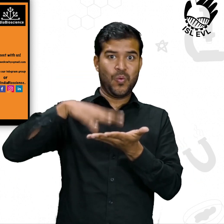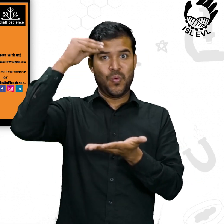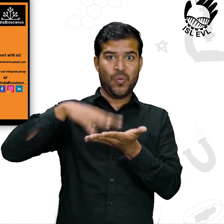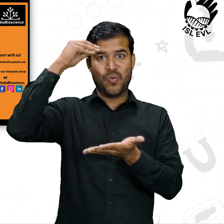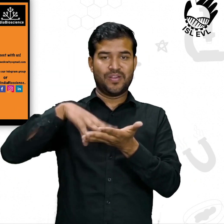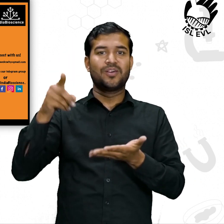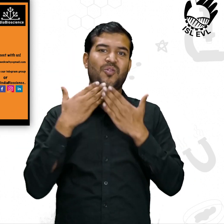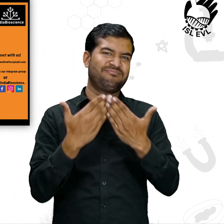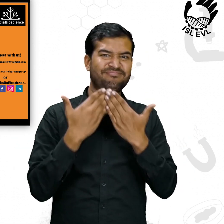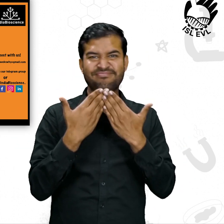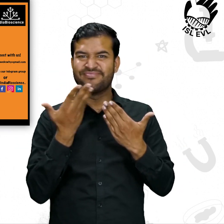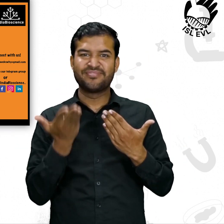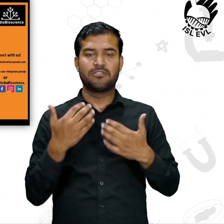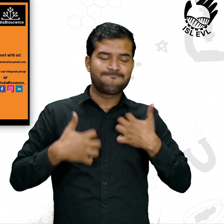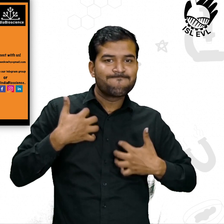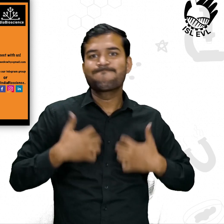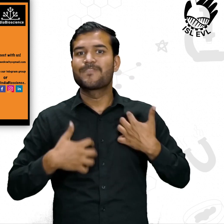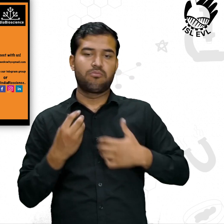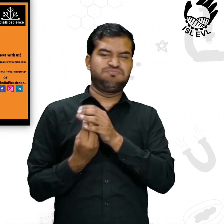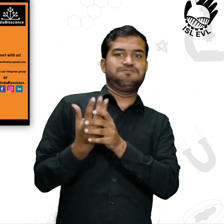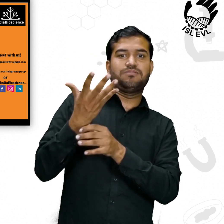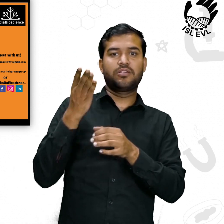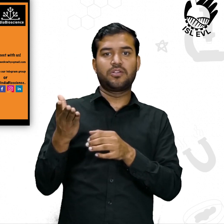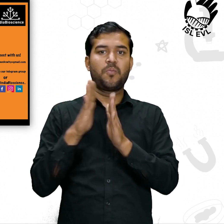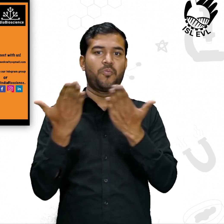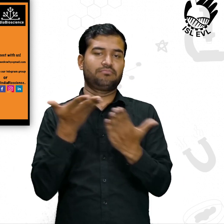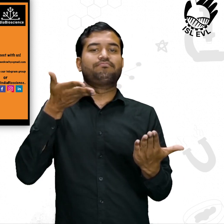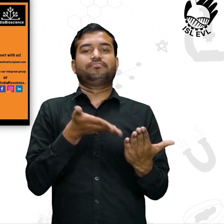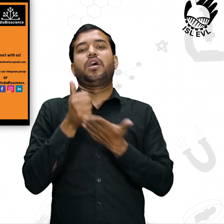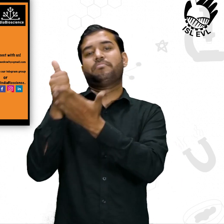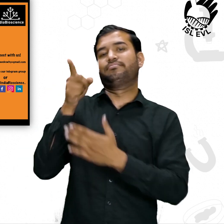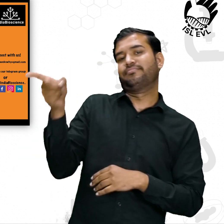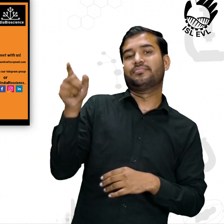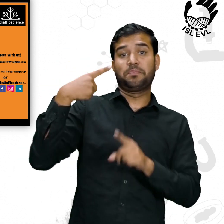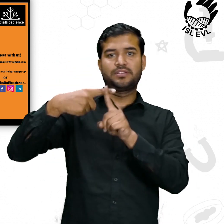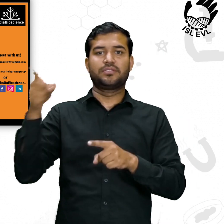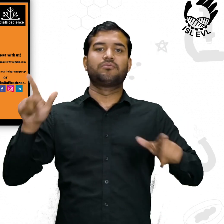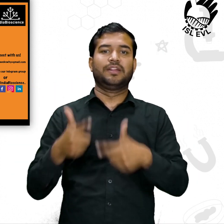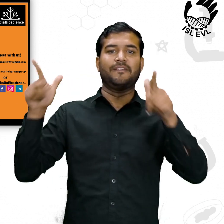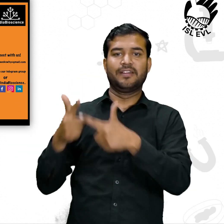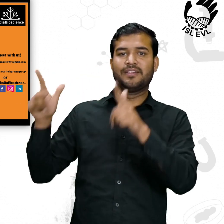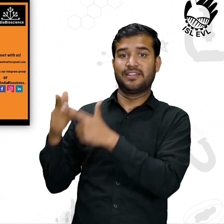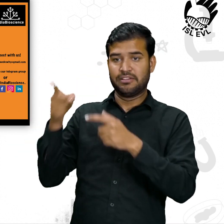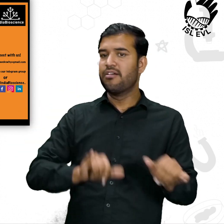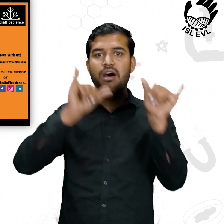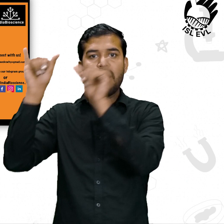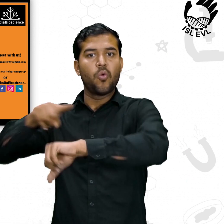a wildlife biologist. And how cool is it that he gets to live in the forest, studying animals in the wild?